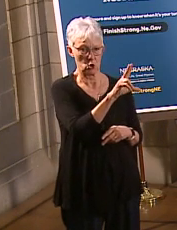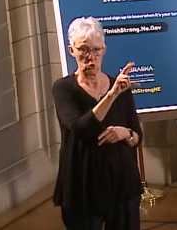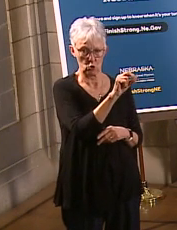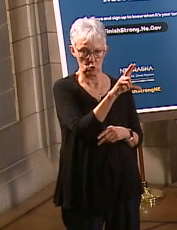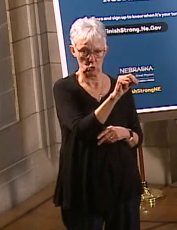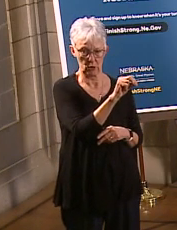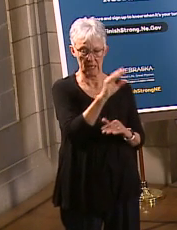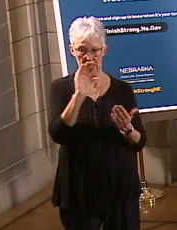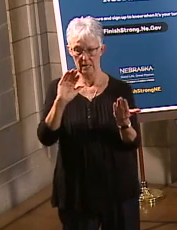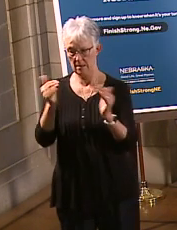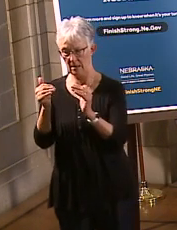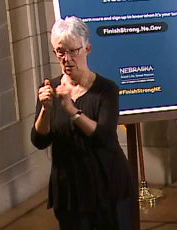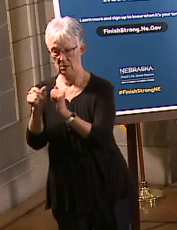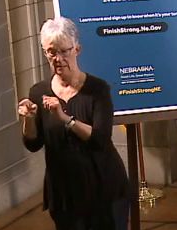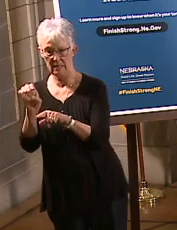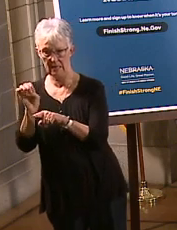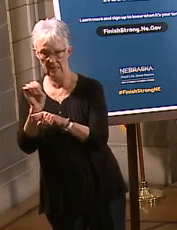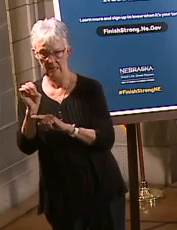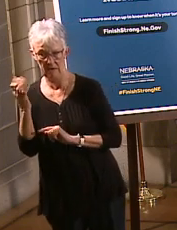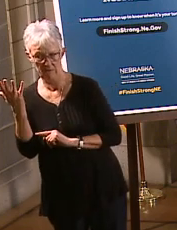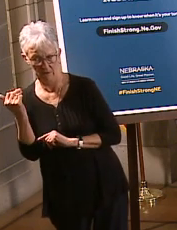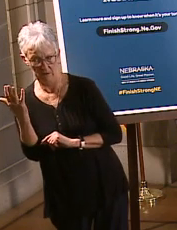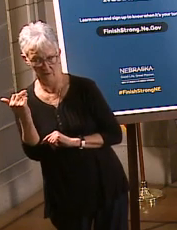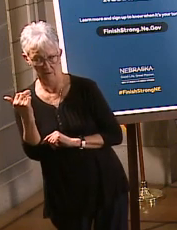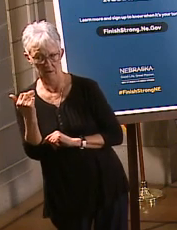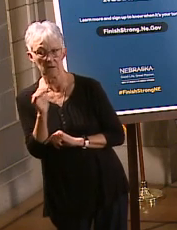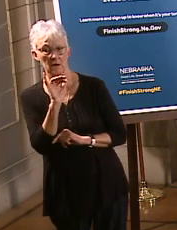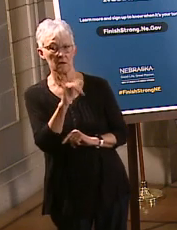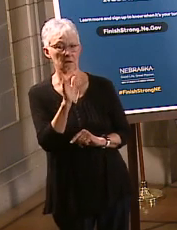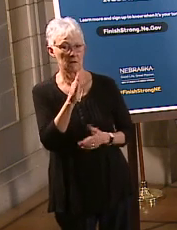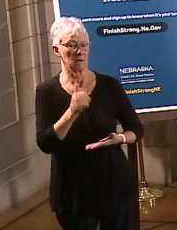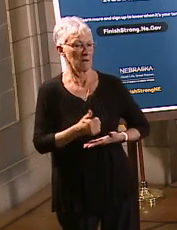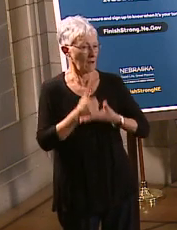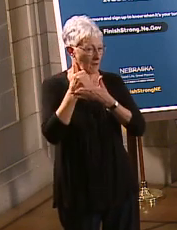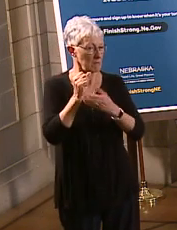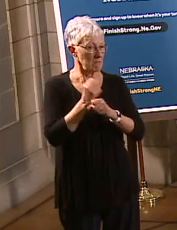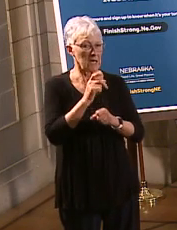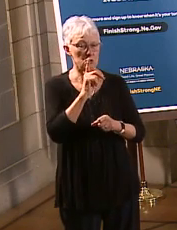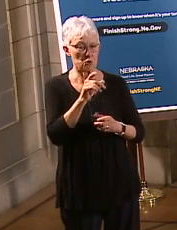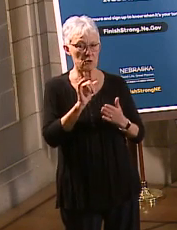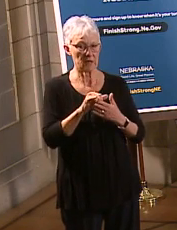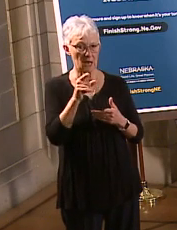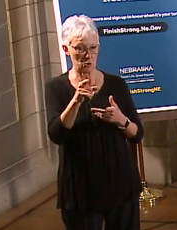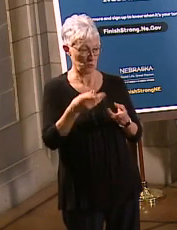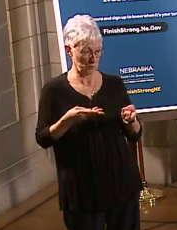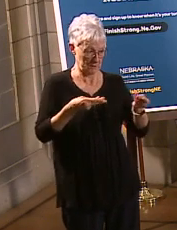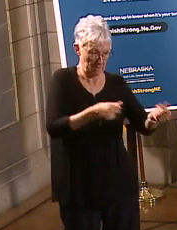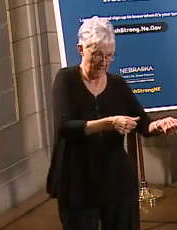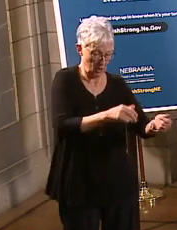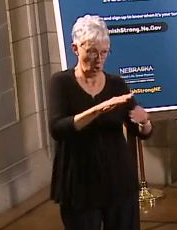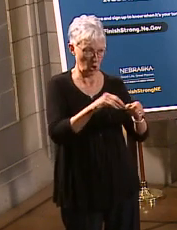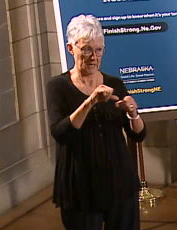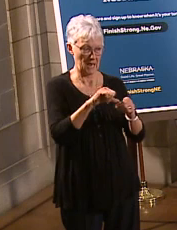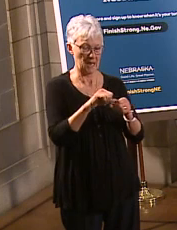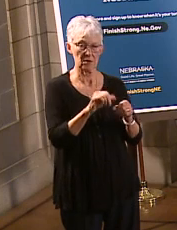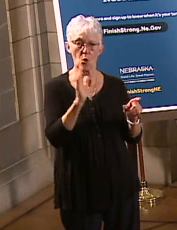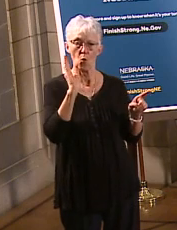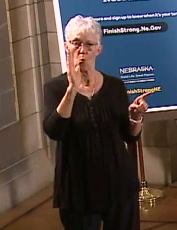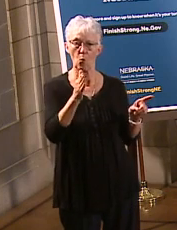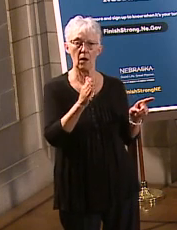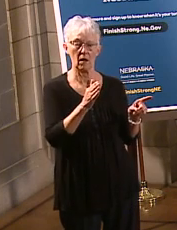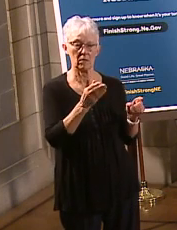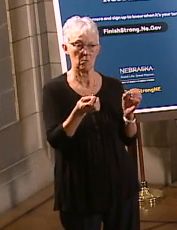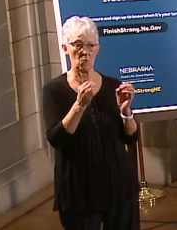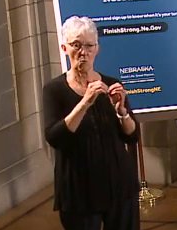tank. And in general, that's one of the ways to help make sure your dollar that you're spending on fuel goes farther. So I think that's an